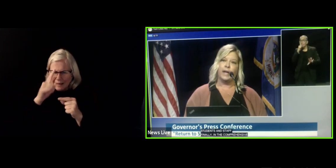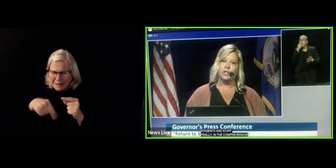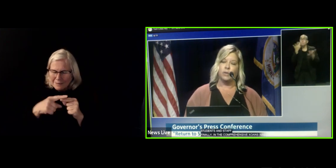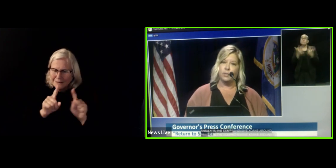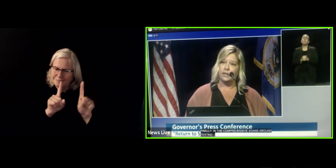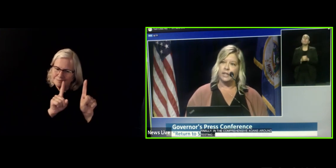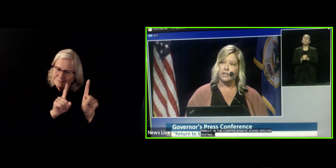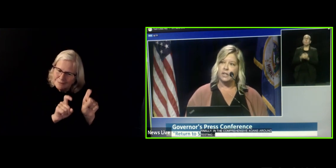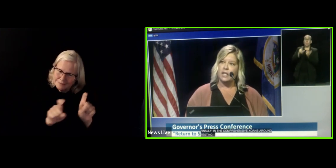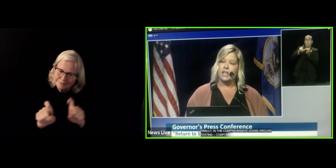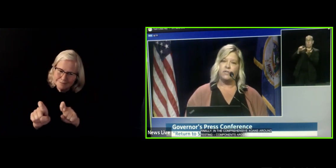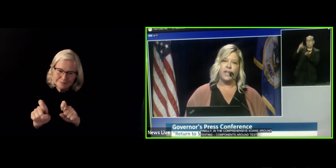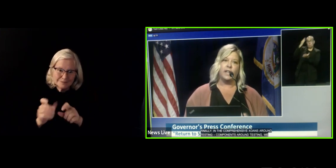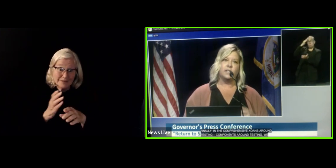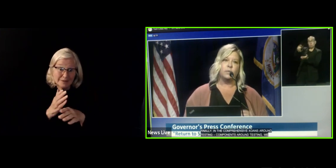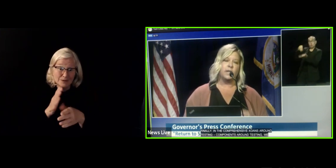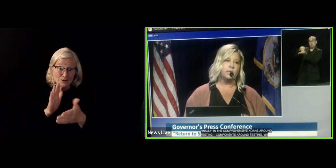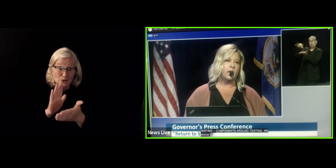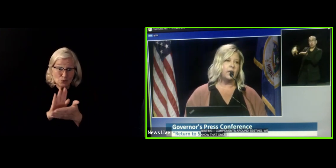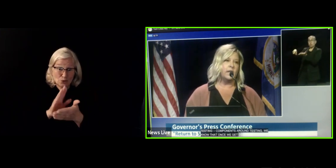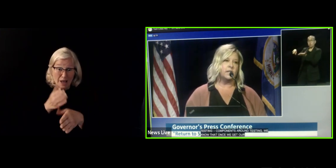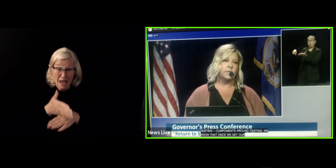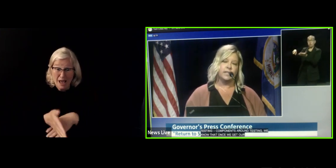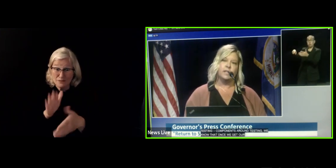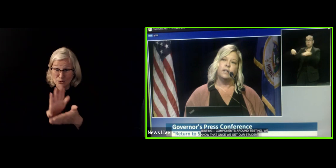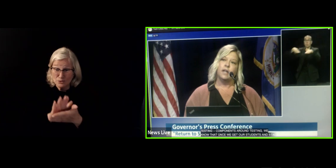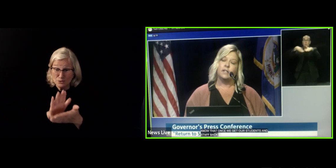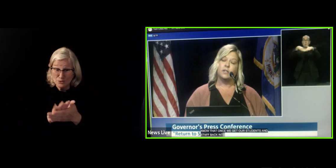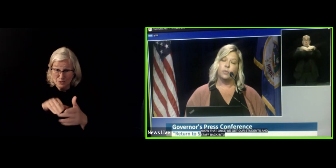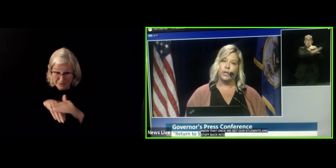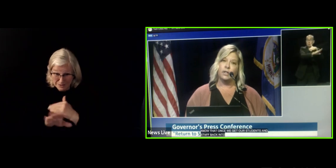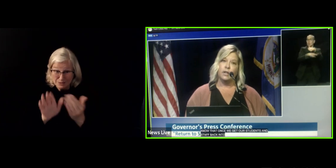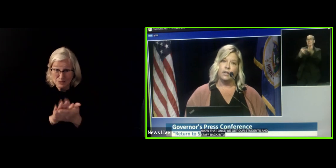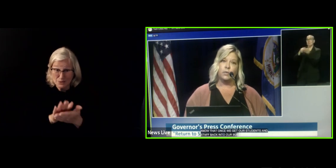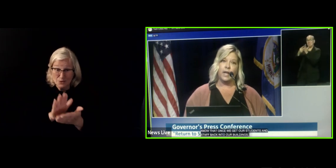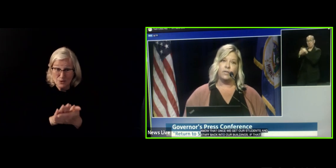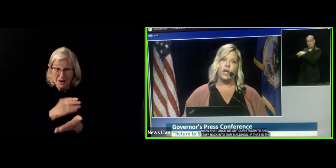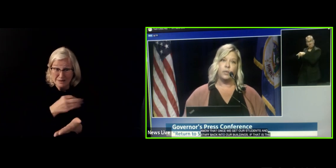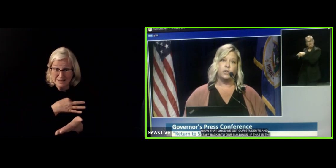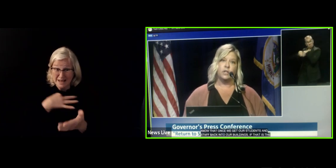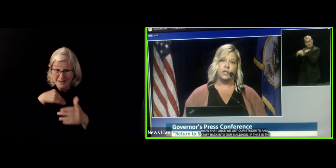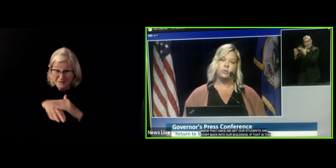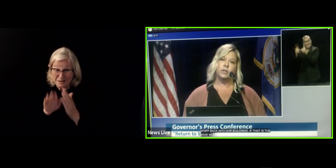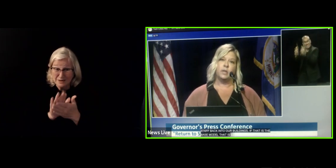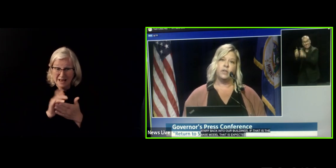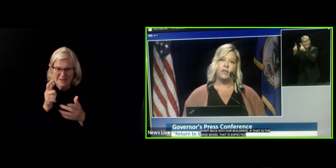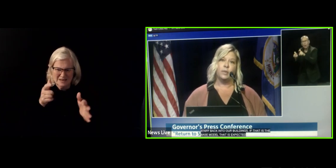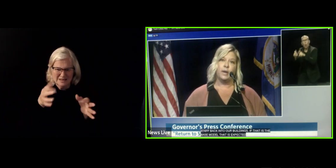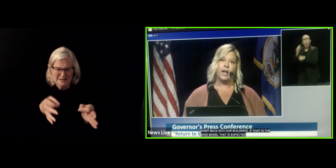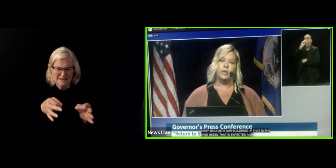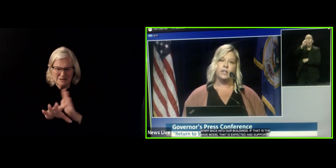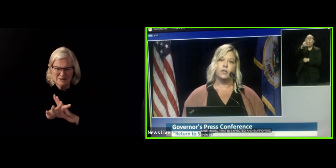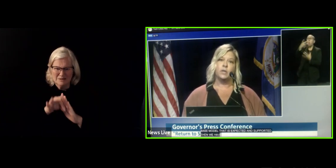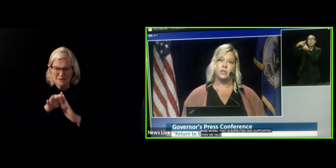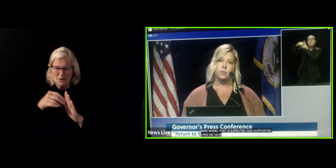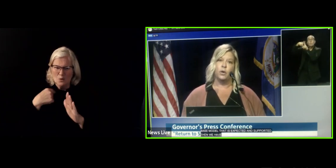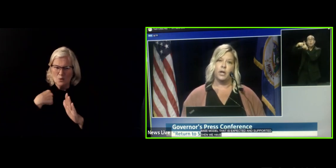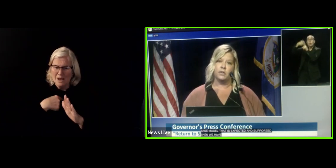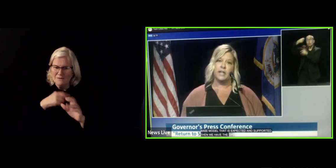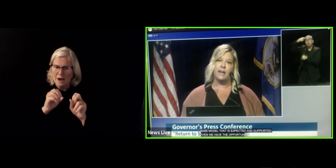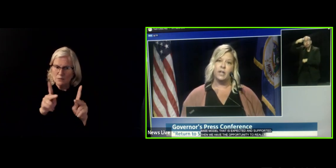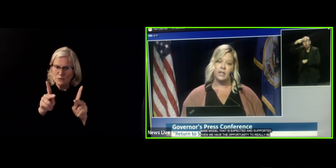back into our buildings, if that is the base model that is expected and supported, then we have the opportunity to really be thoughtful about how it is that we can